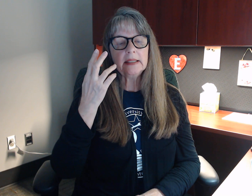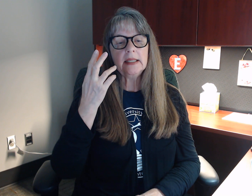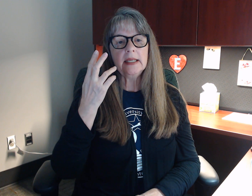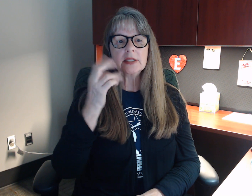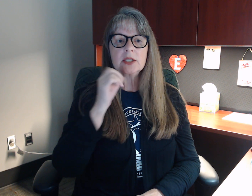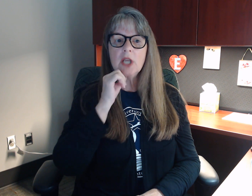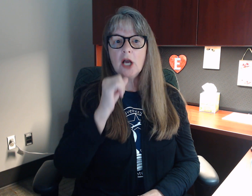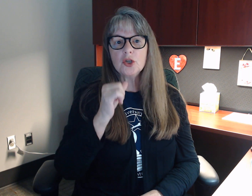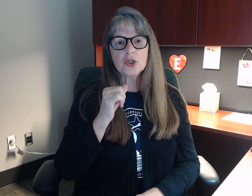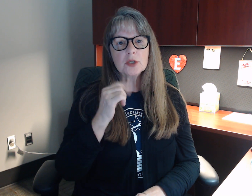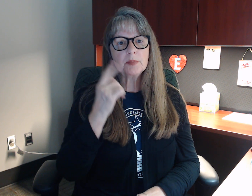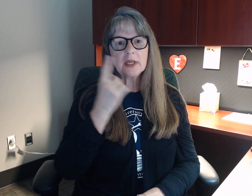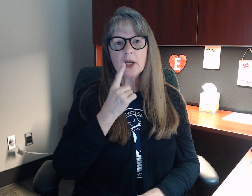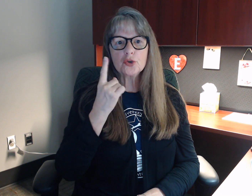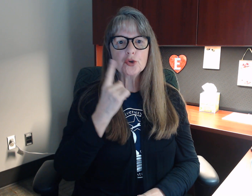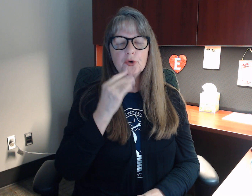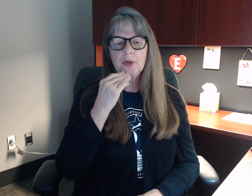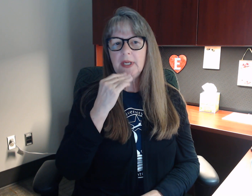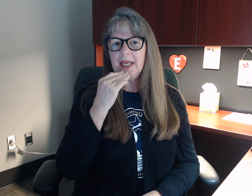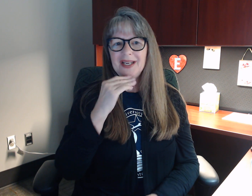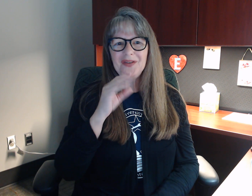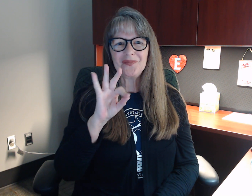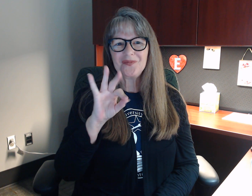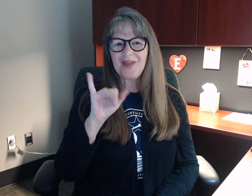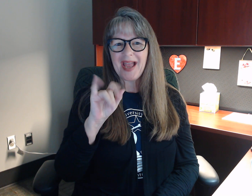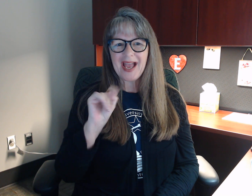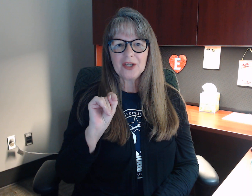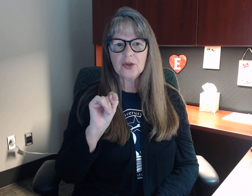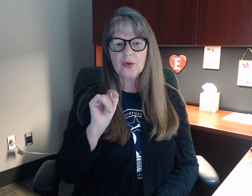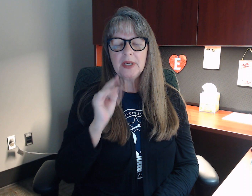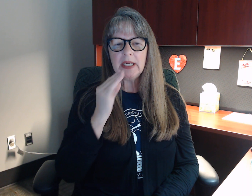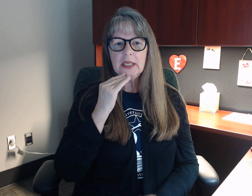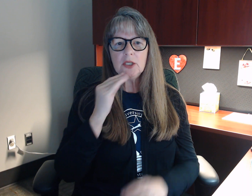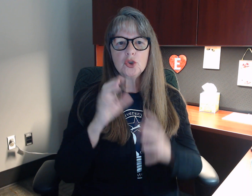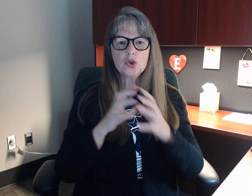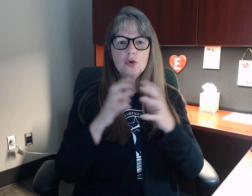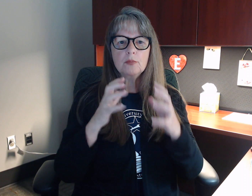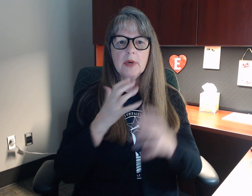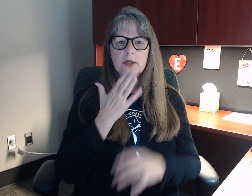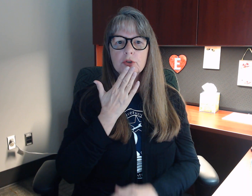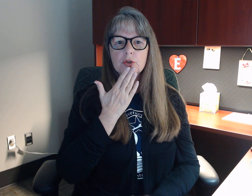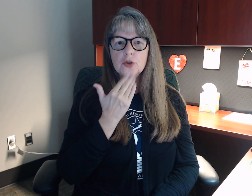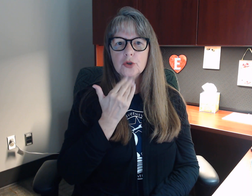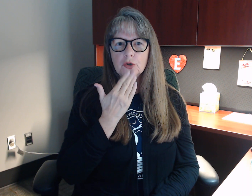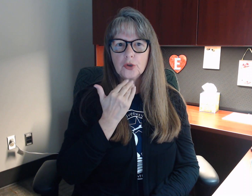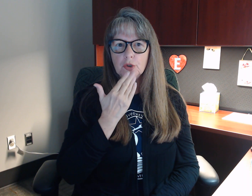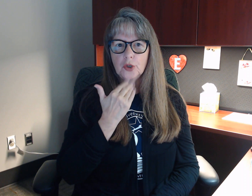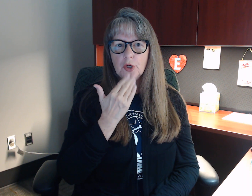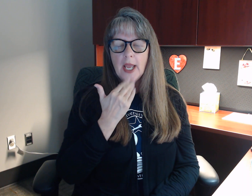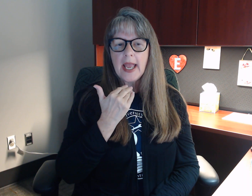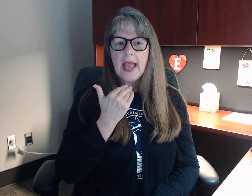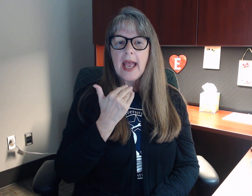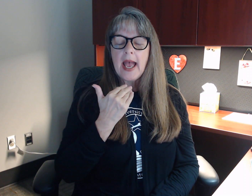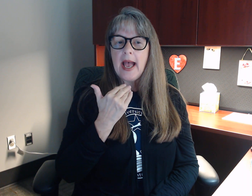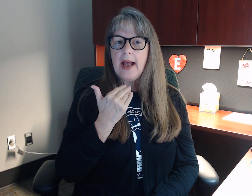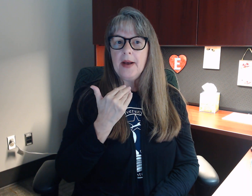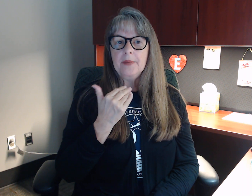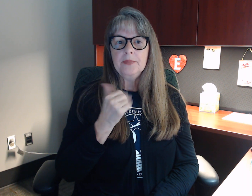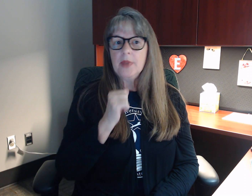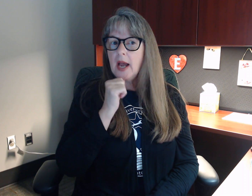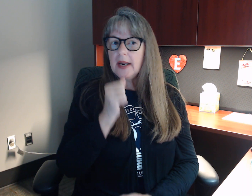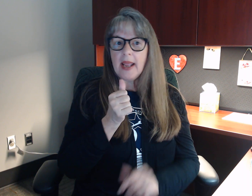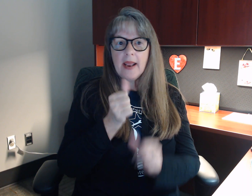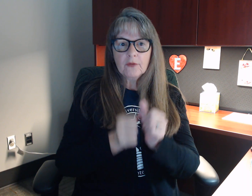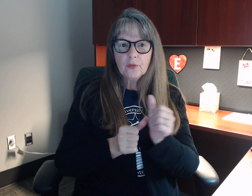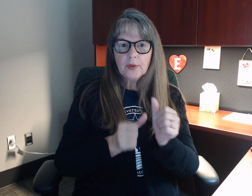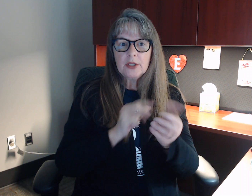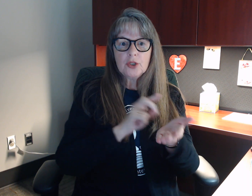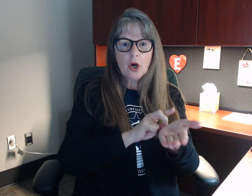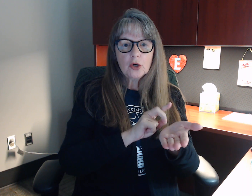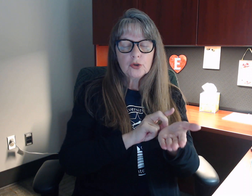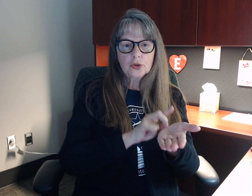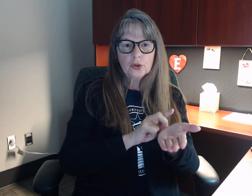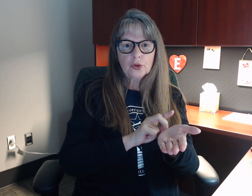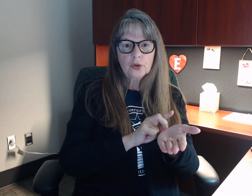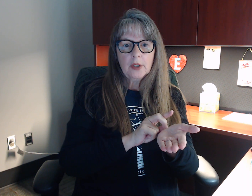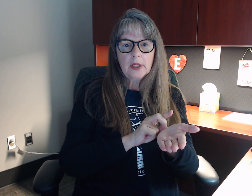it's not just because you're eating fat, you're eating too much sugar. Not every doctor